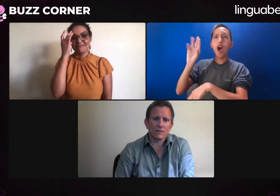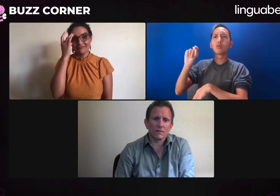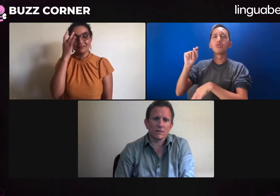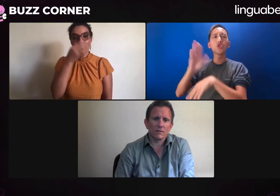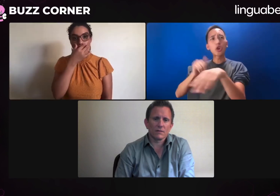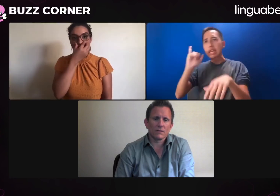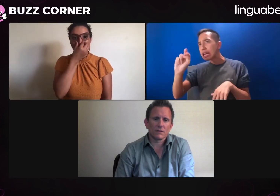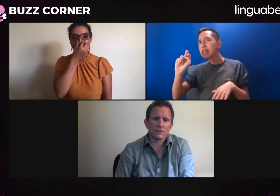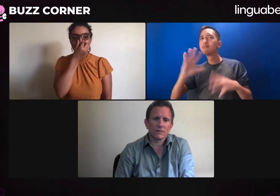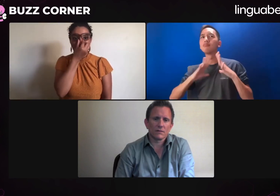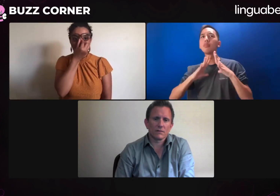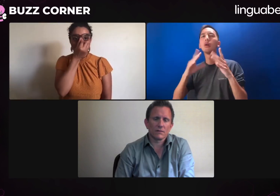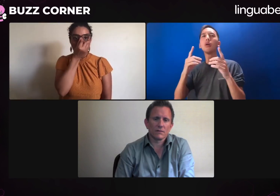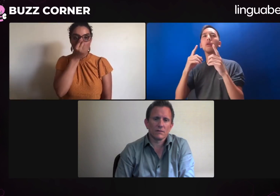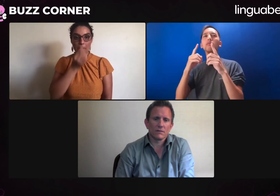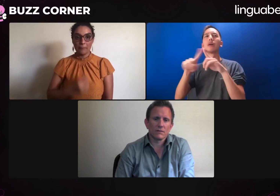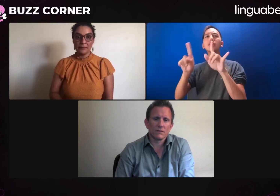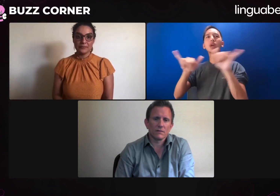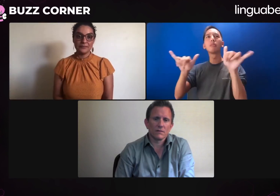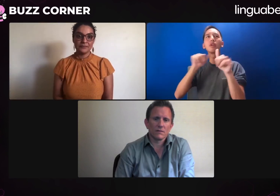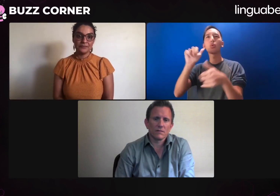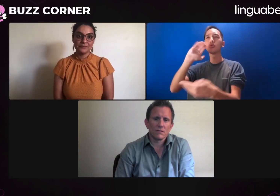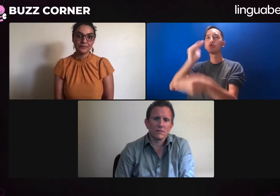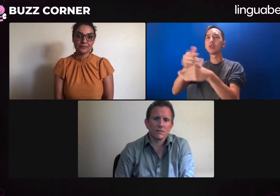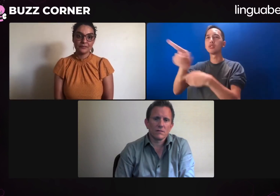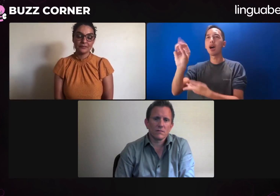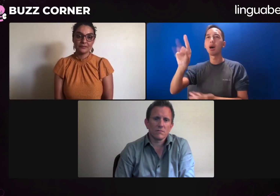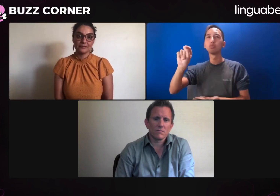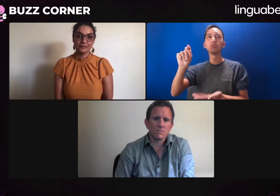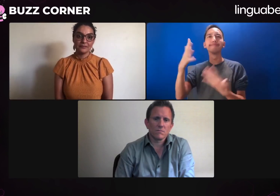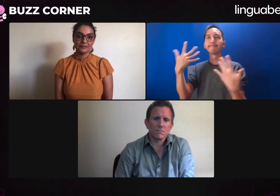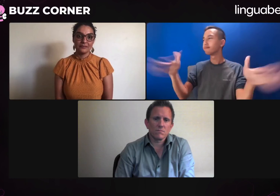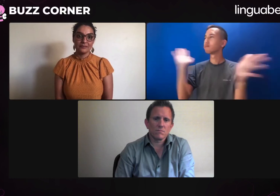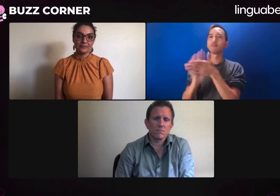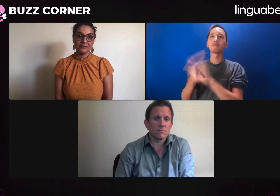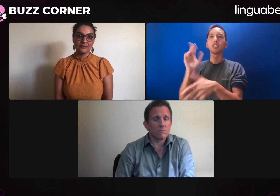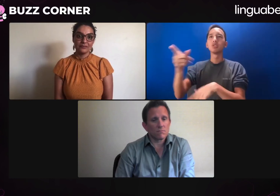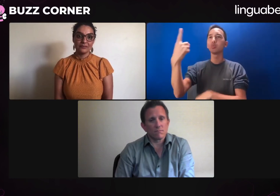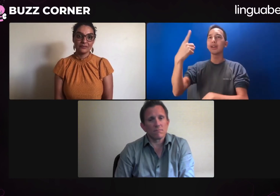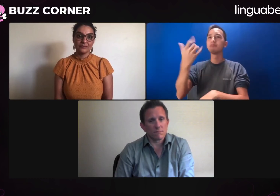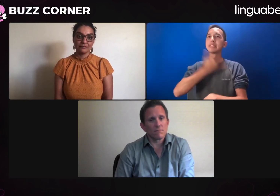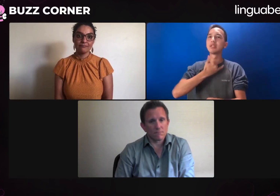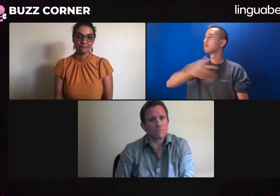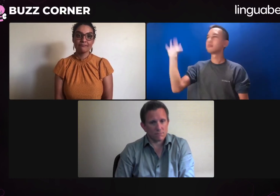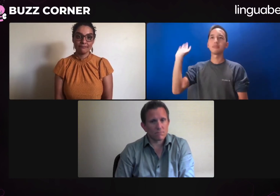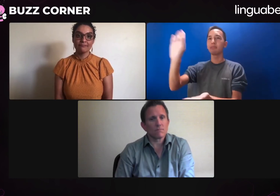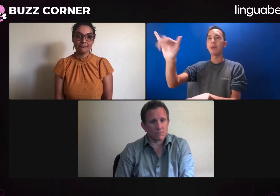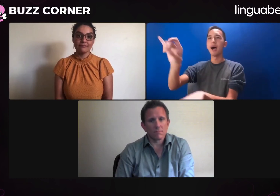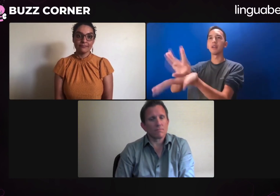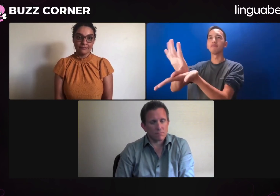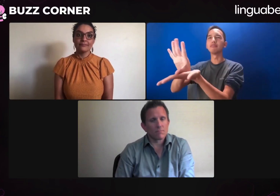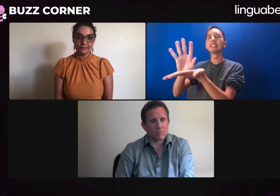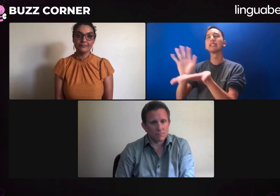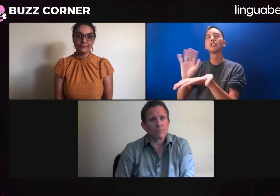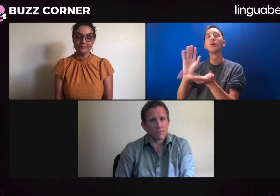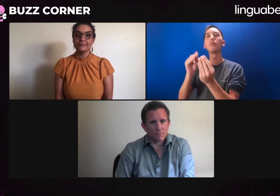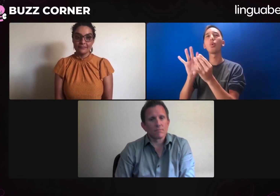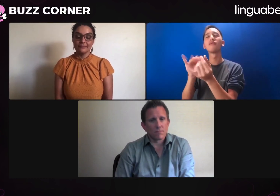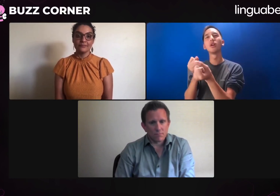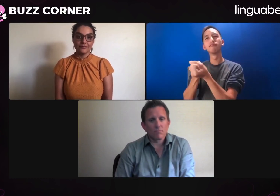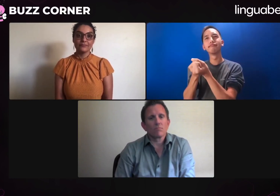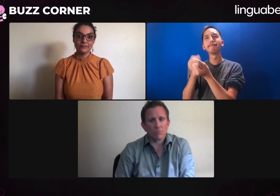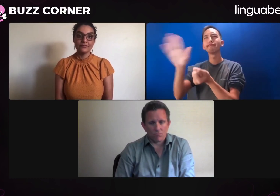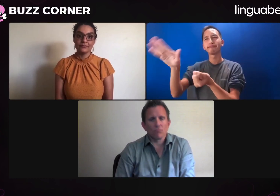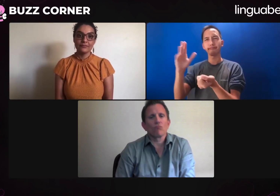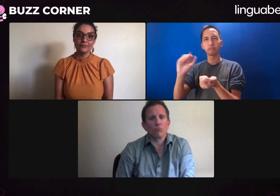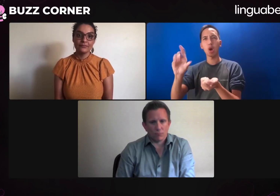the finger at other people. Call people out, call people in. Don't shut them out and walk away over one mistake and